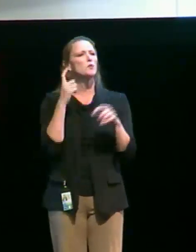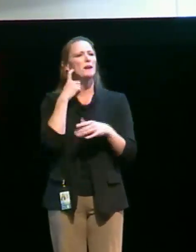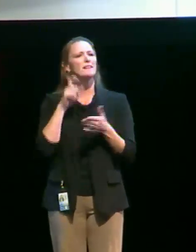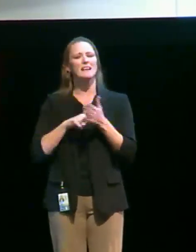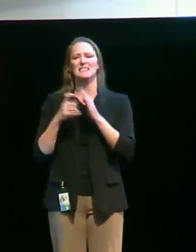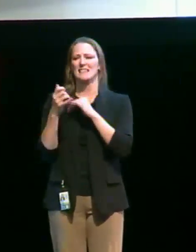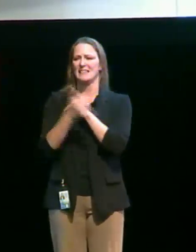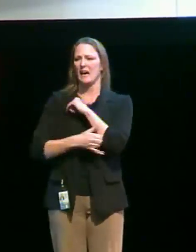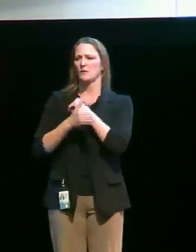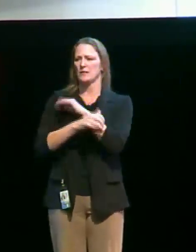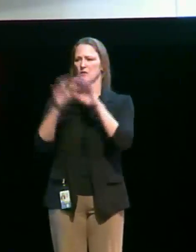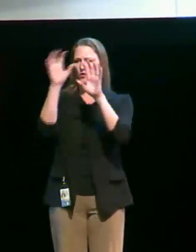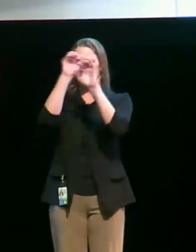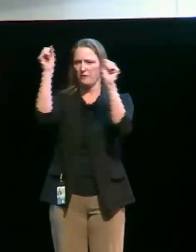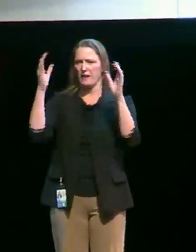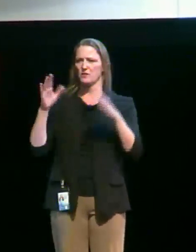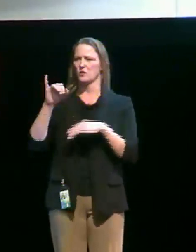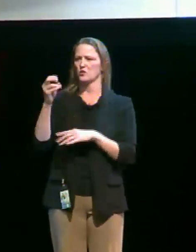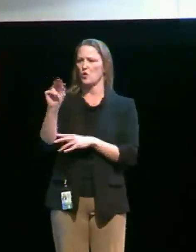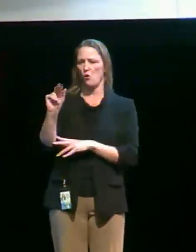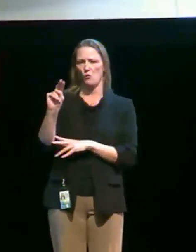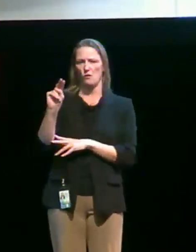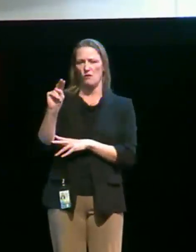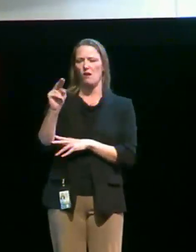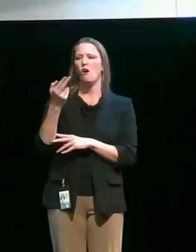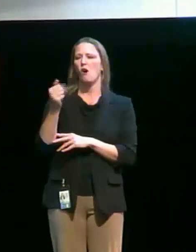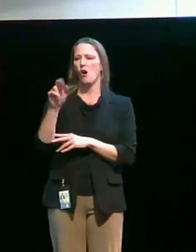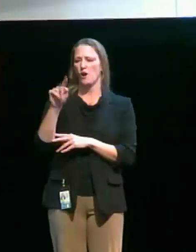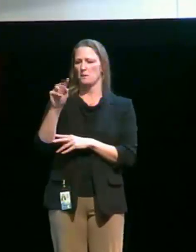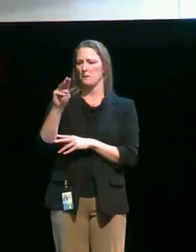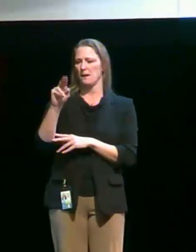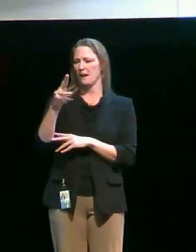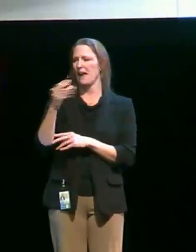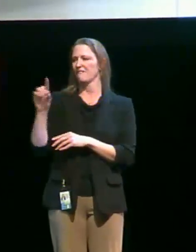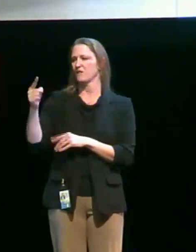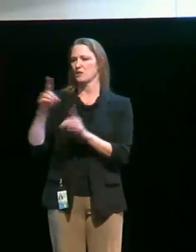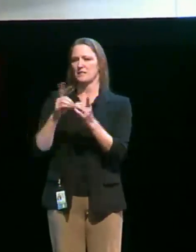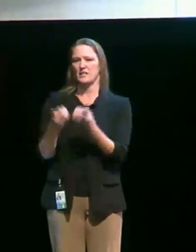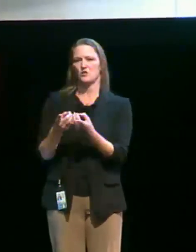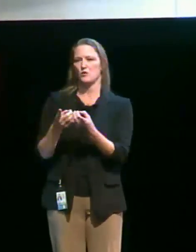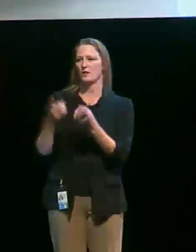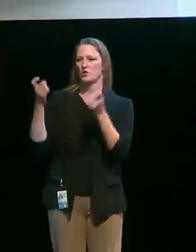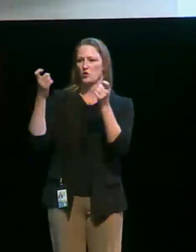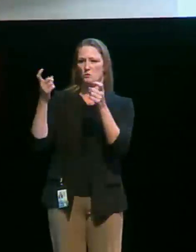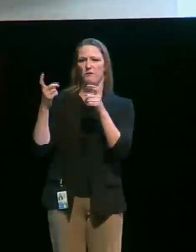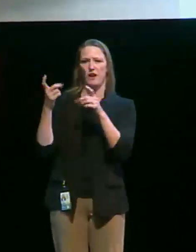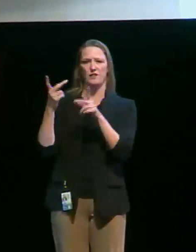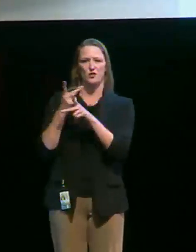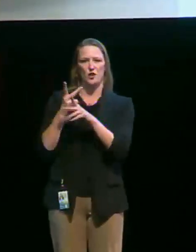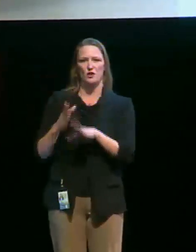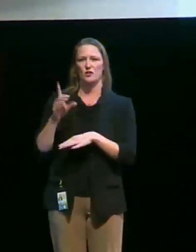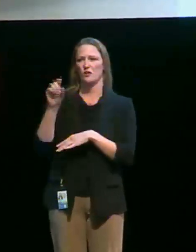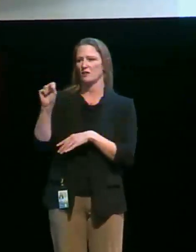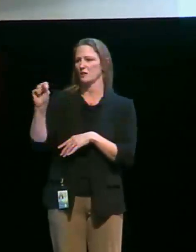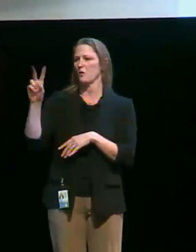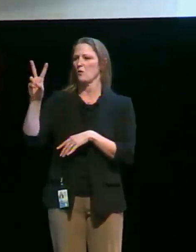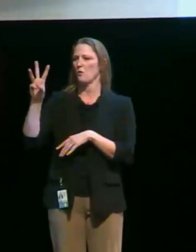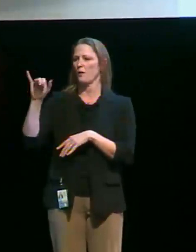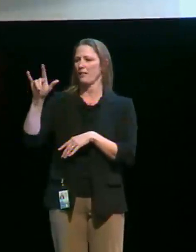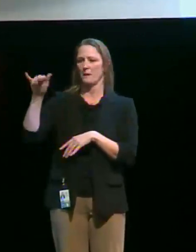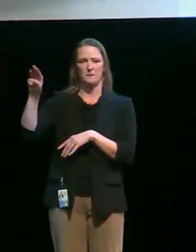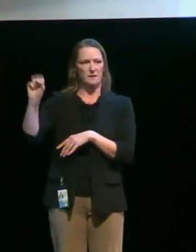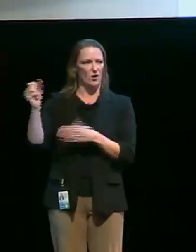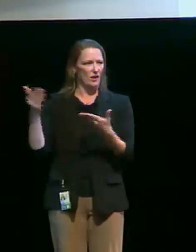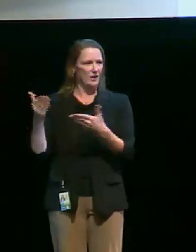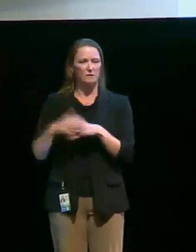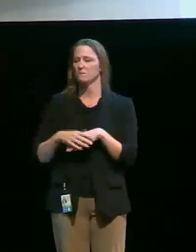Supervisor Board Chair Joan Hartman here today, and also 1st District Supervisor Doss Williams. So thank you very much for being here. Next up is Rob Lewin, our Director